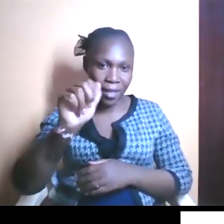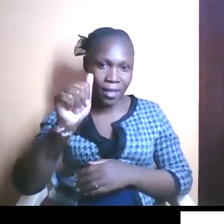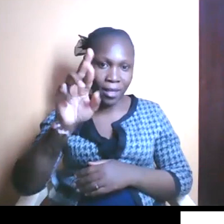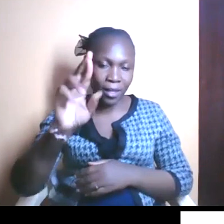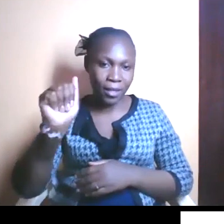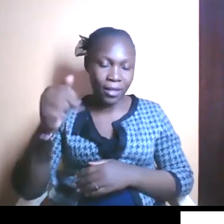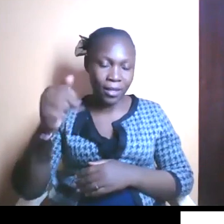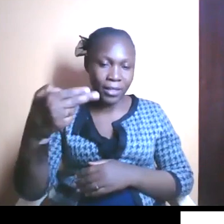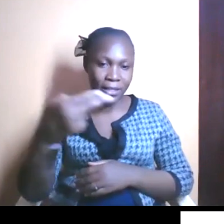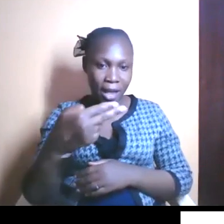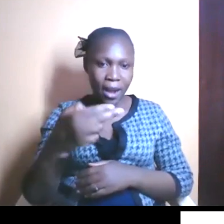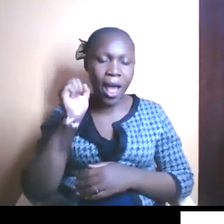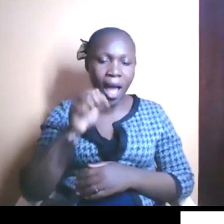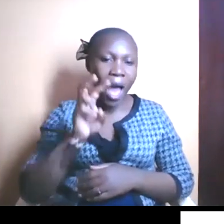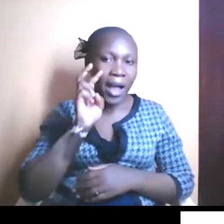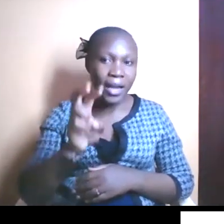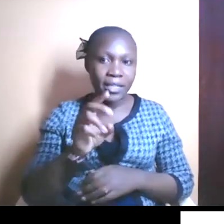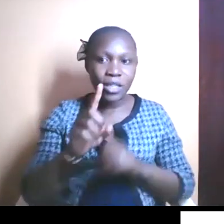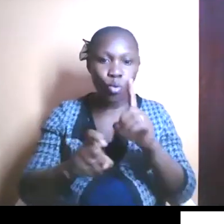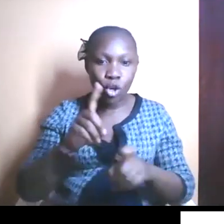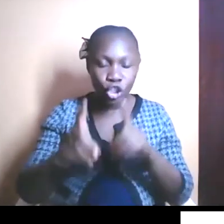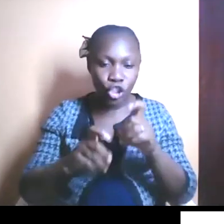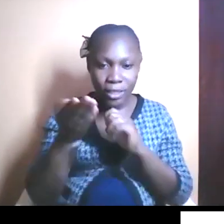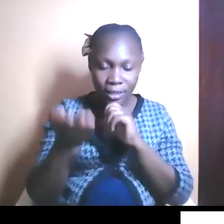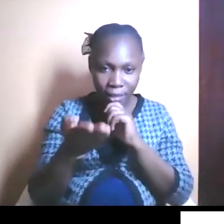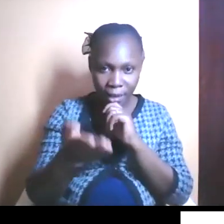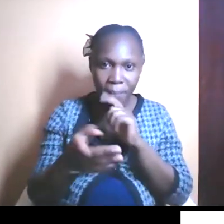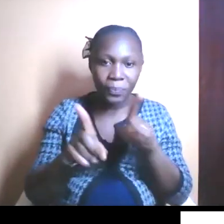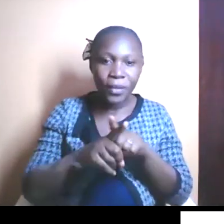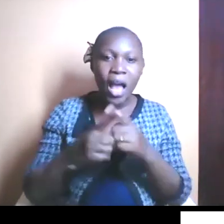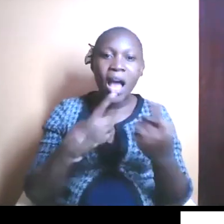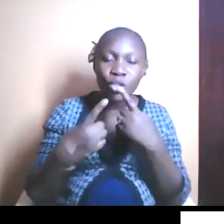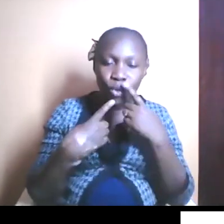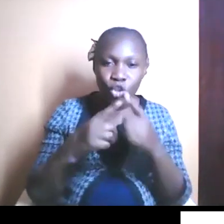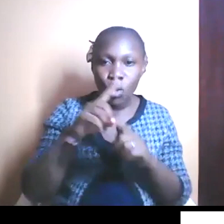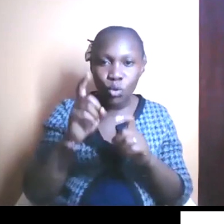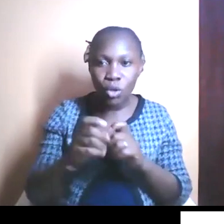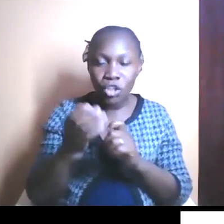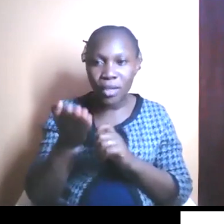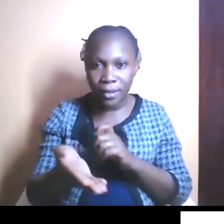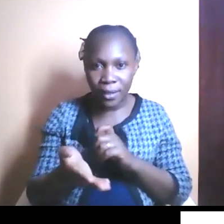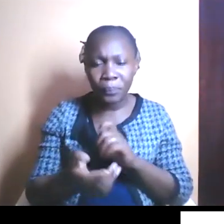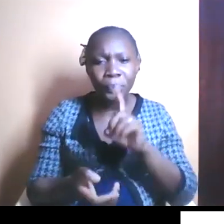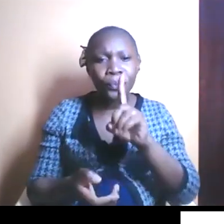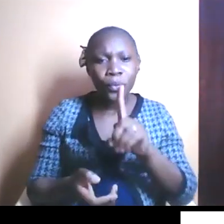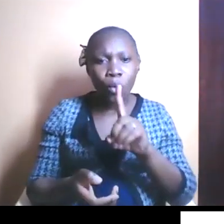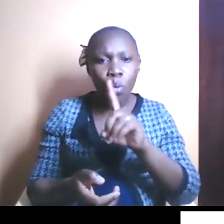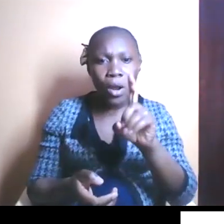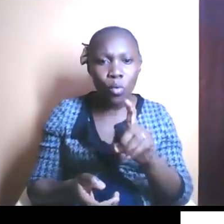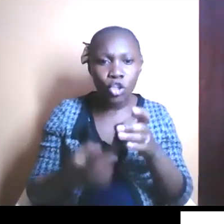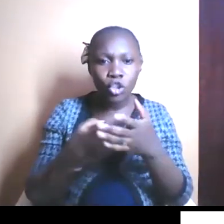few questions, quite a number of questions that were streaming in as you spoke. And there's one that came from an HR